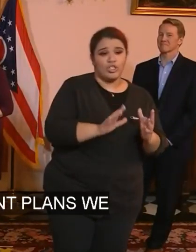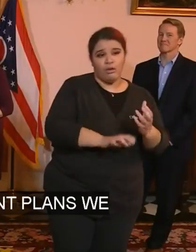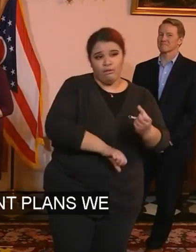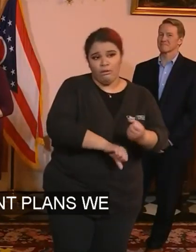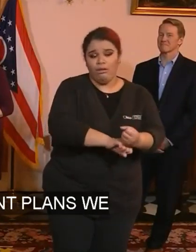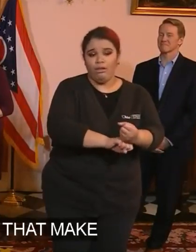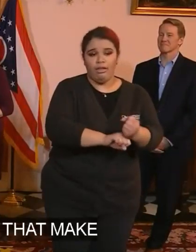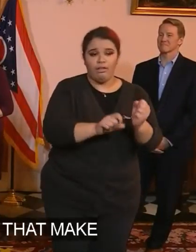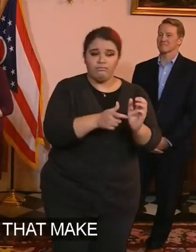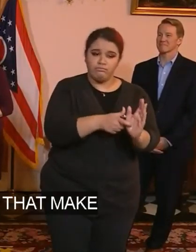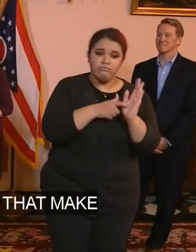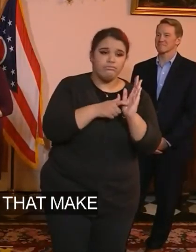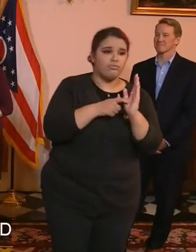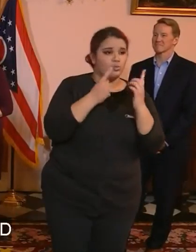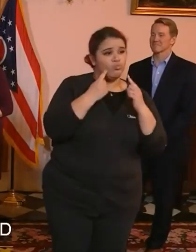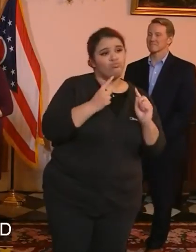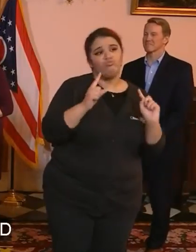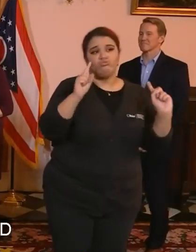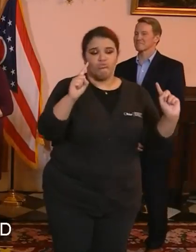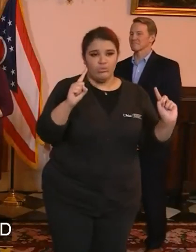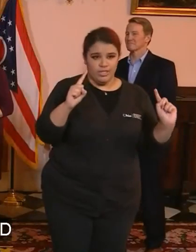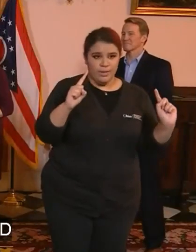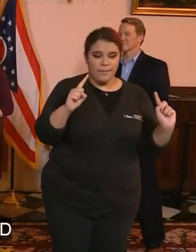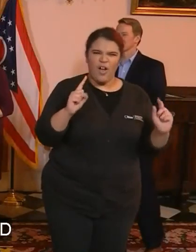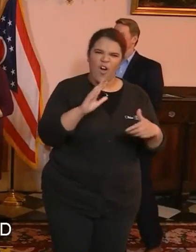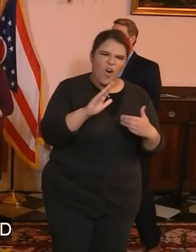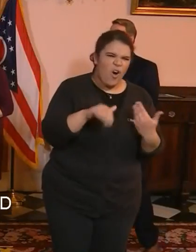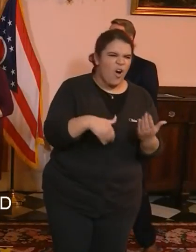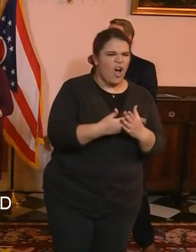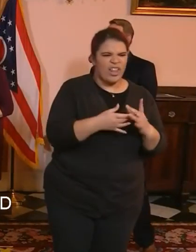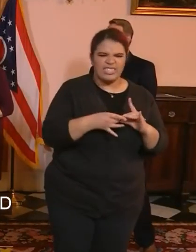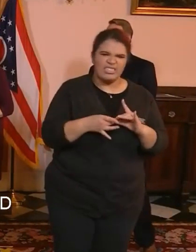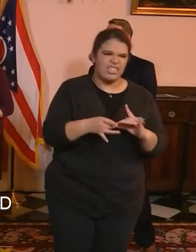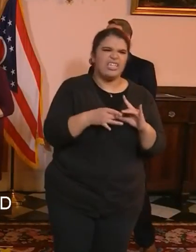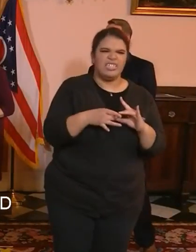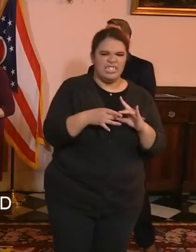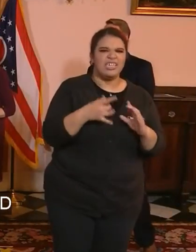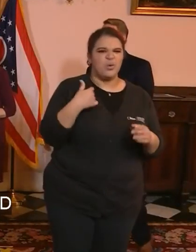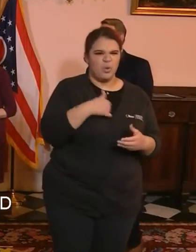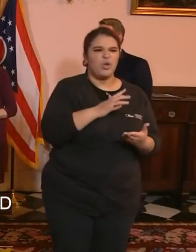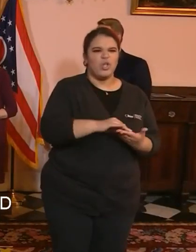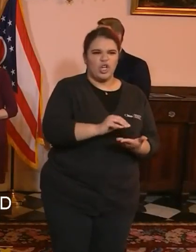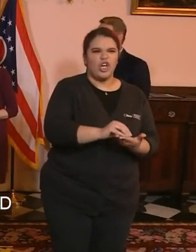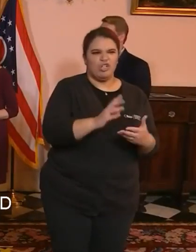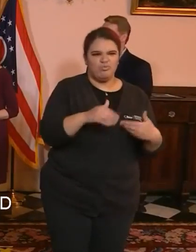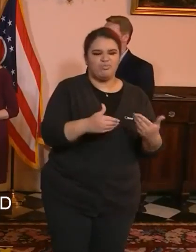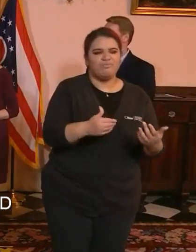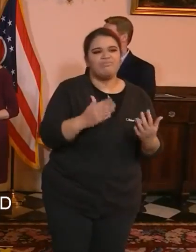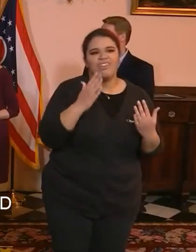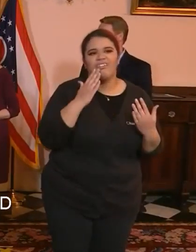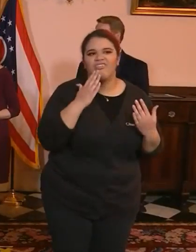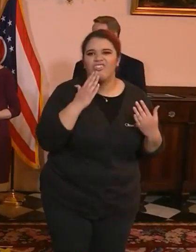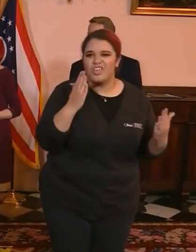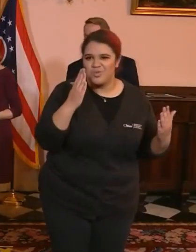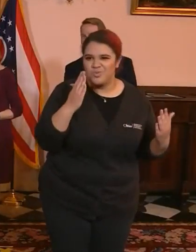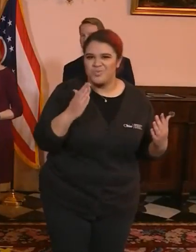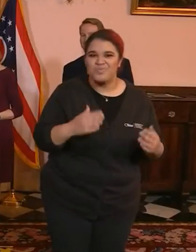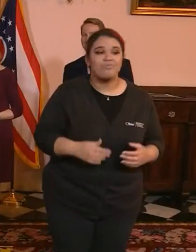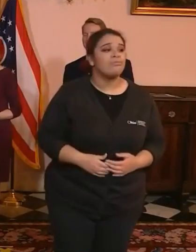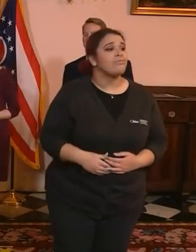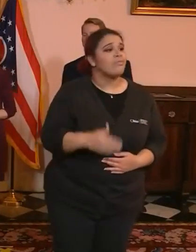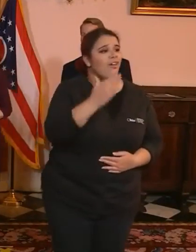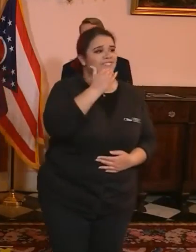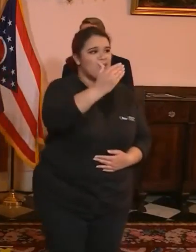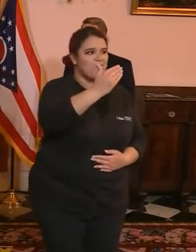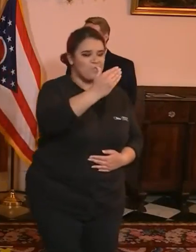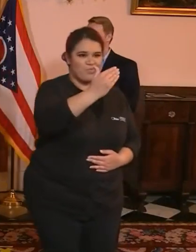new diversified business chains. All of it's linked. And I think we're going to learn a lot about that. Thank you. Thank you all very